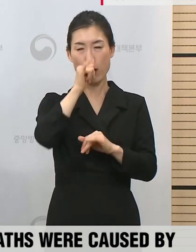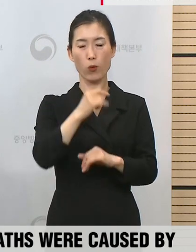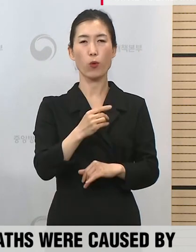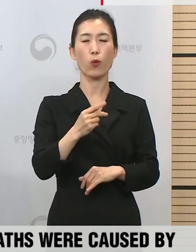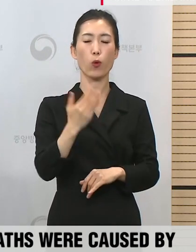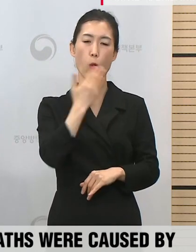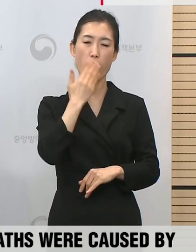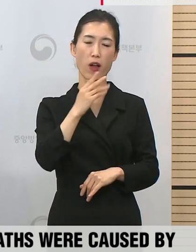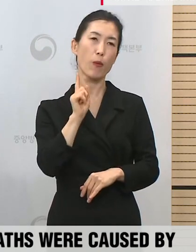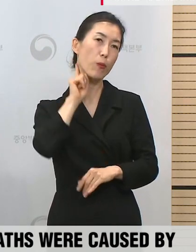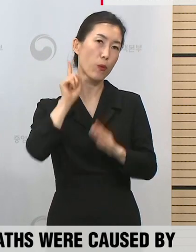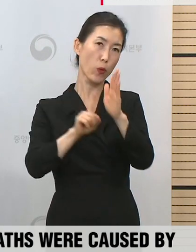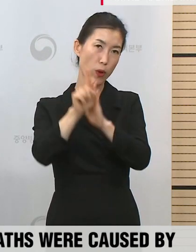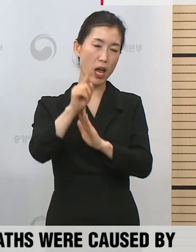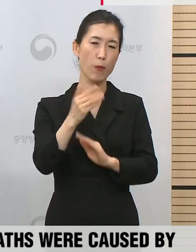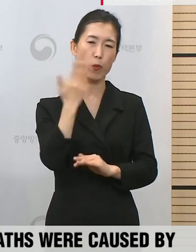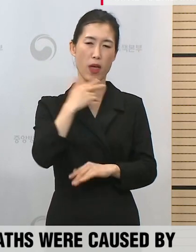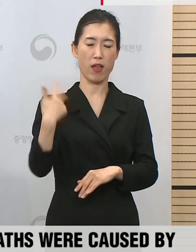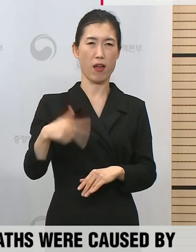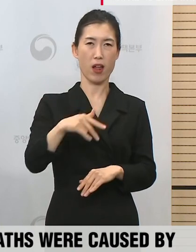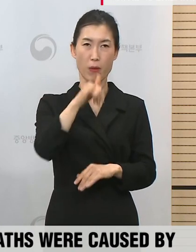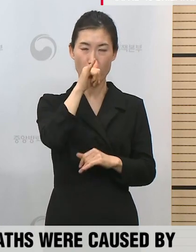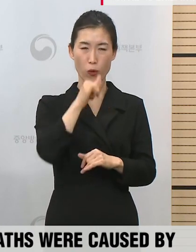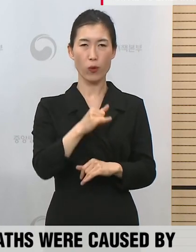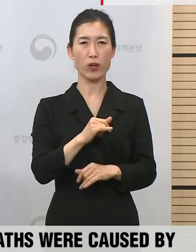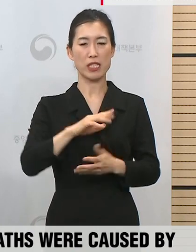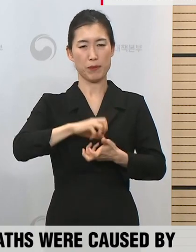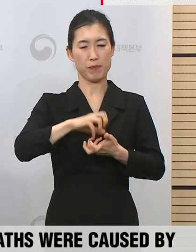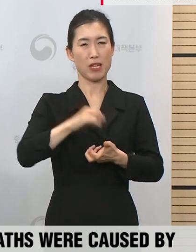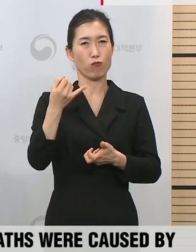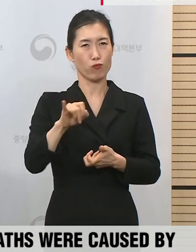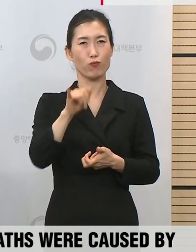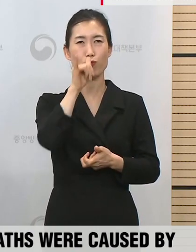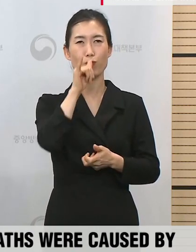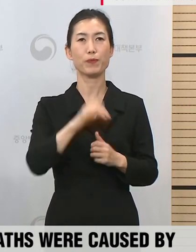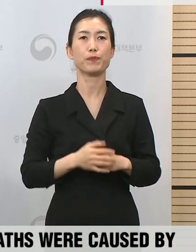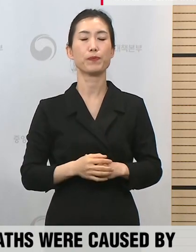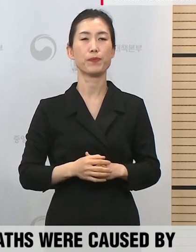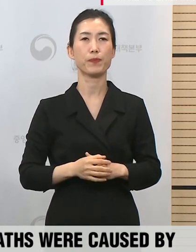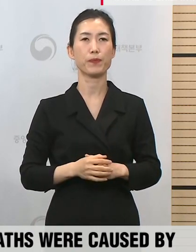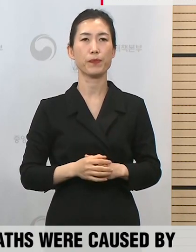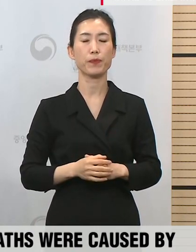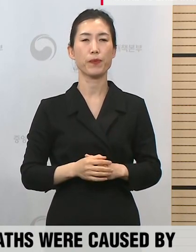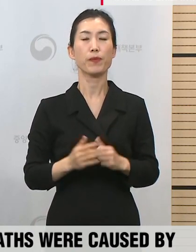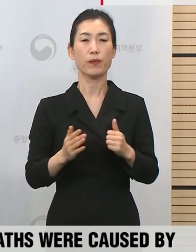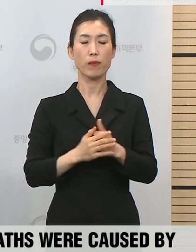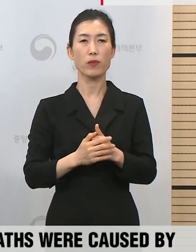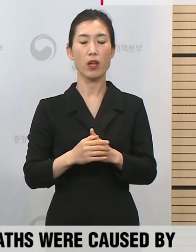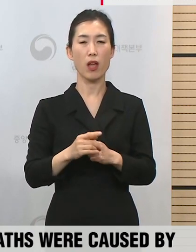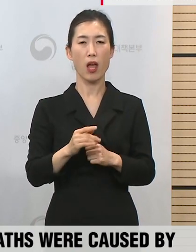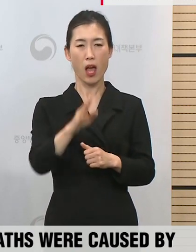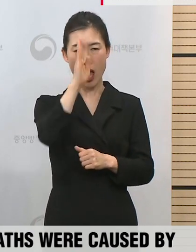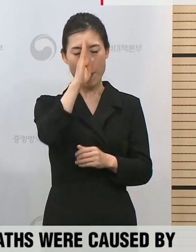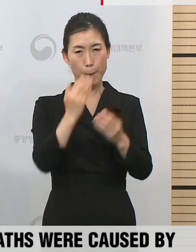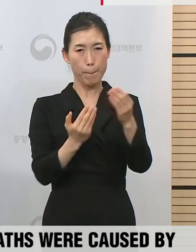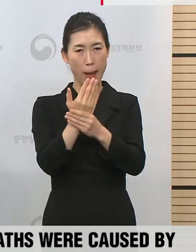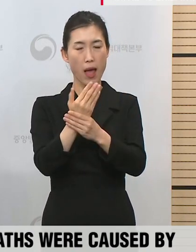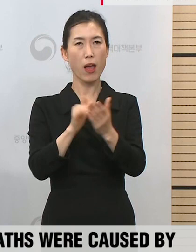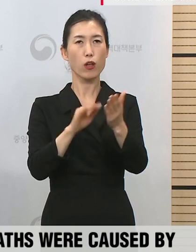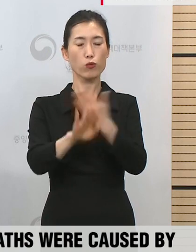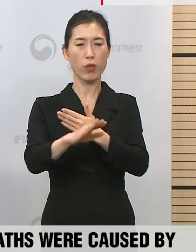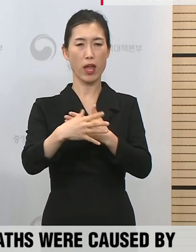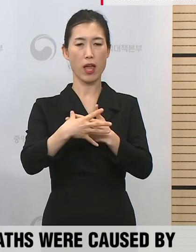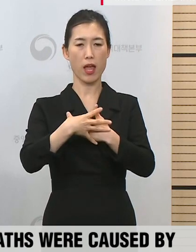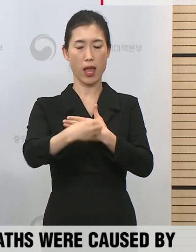right side, and also had high blood pressure and diabetes as well. And we also had